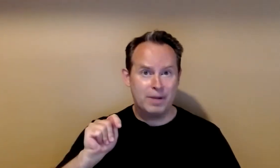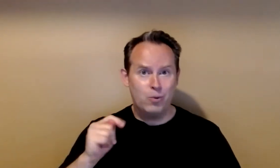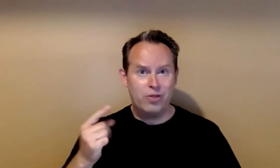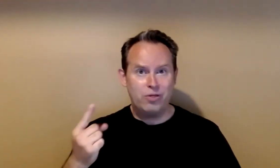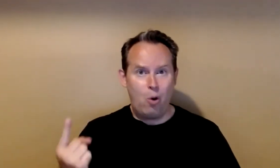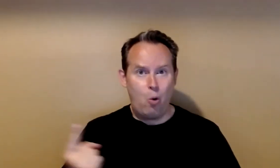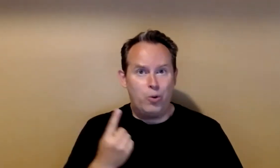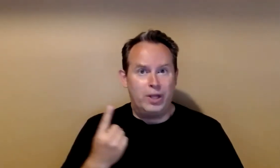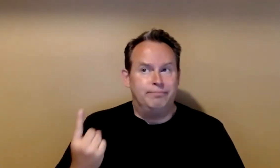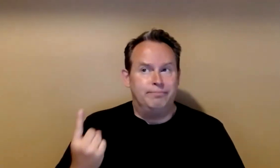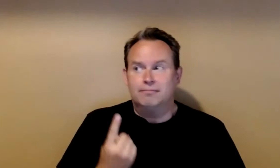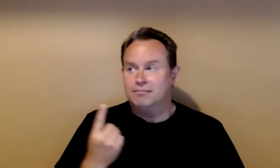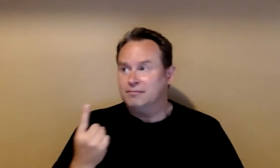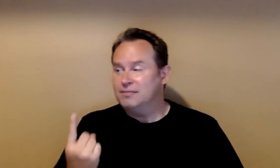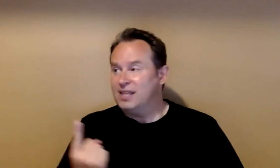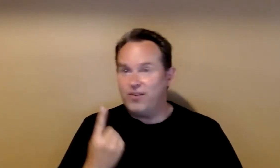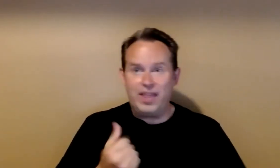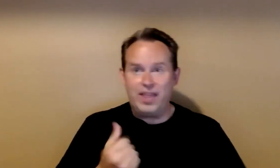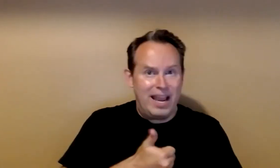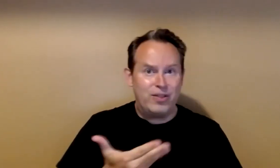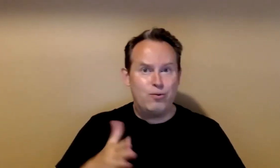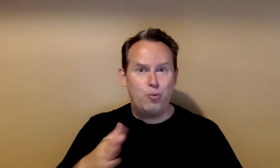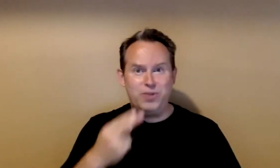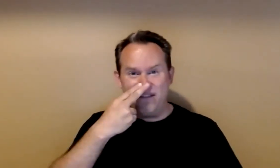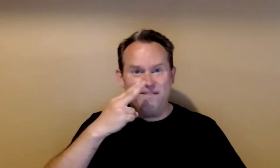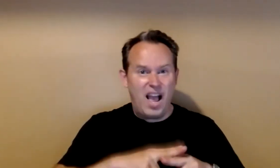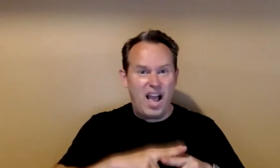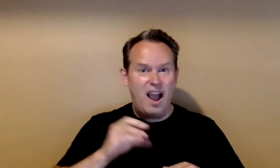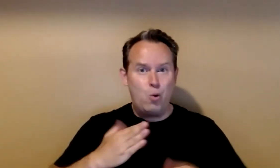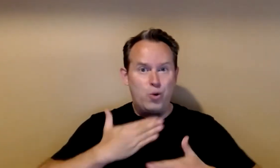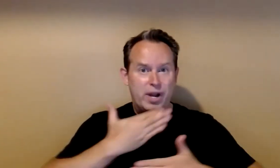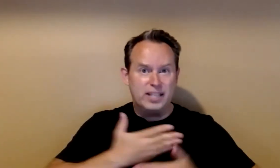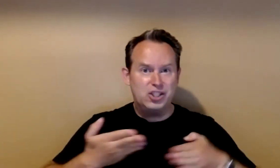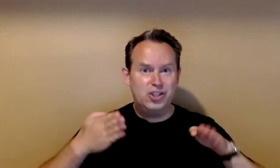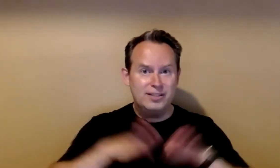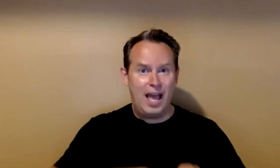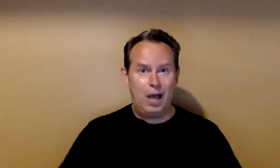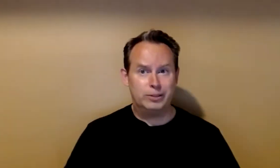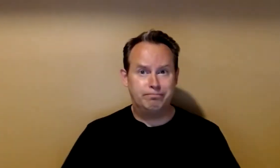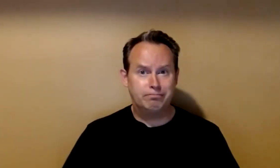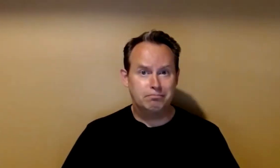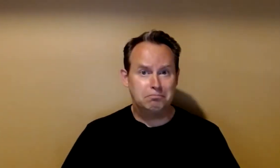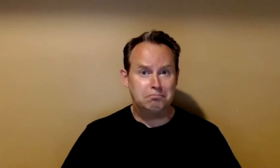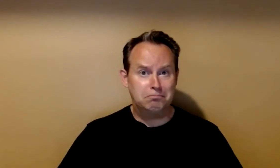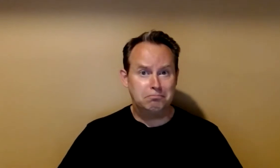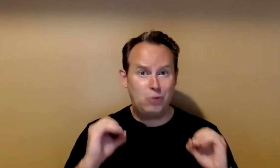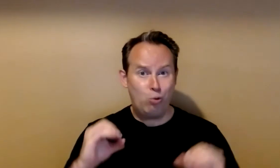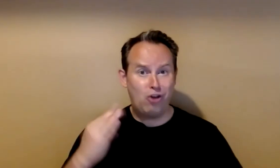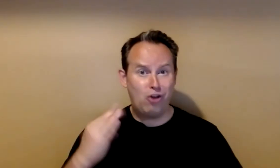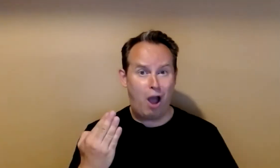in the apartment with everything remotely fun or engaging shut down.